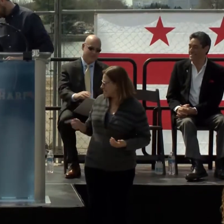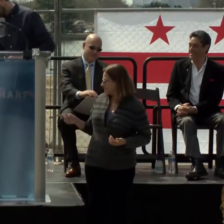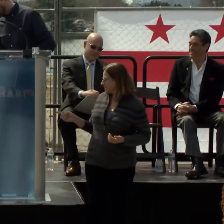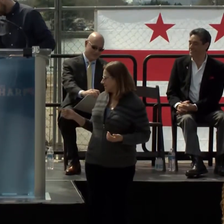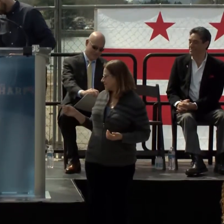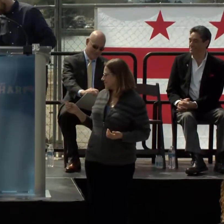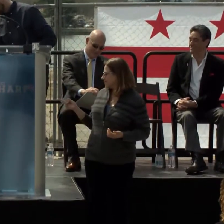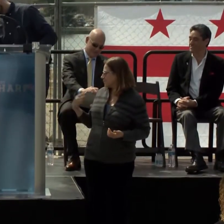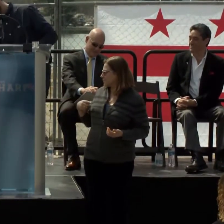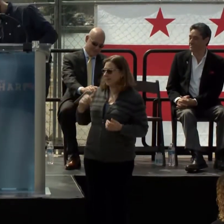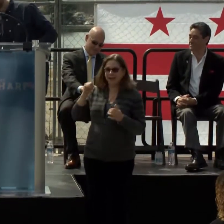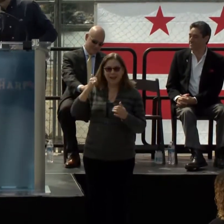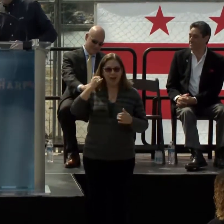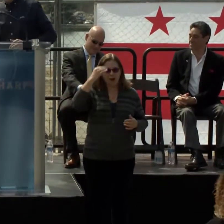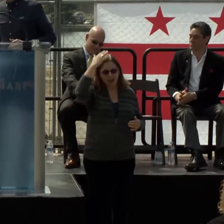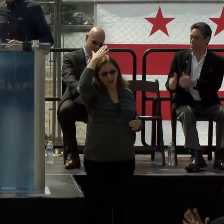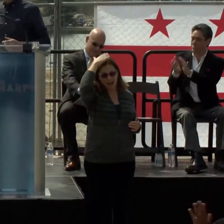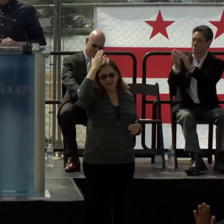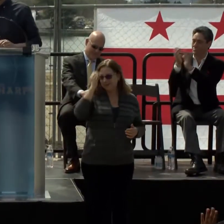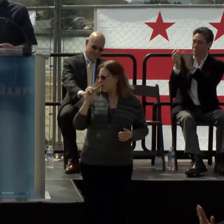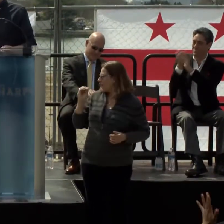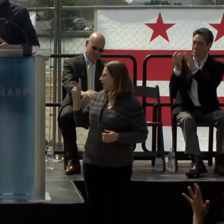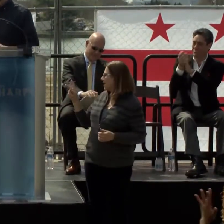up. All right. There we go.